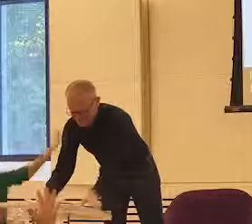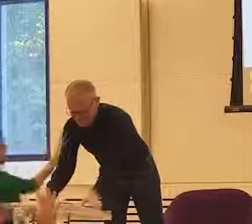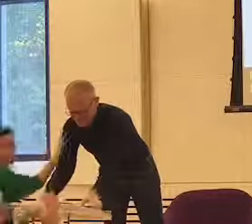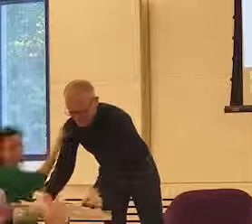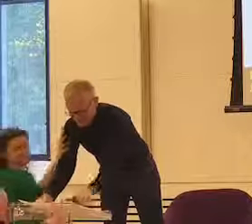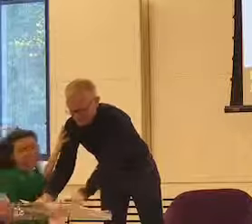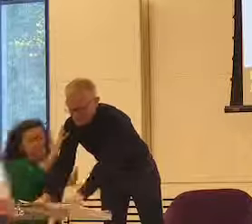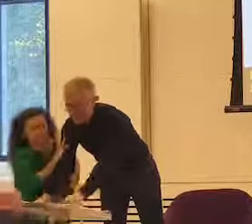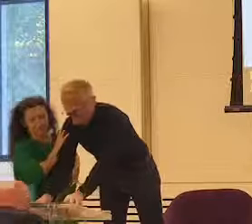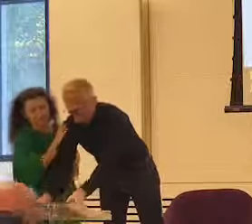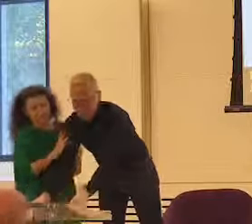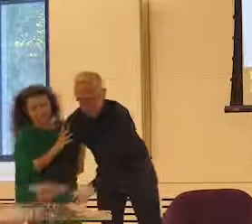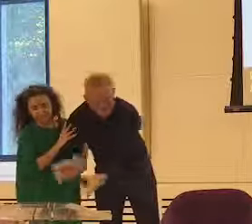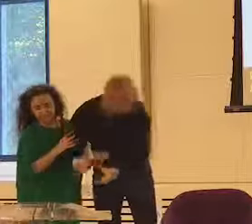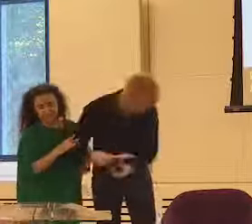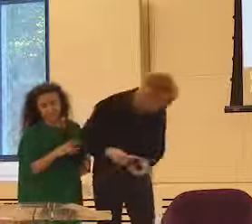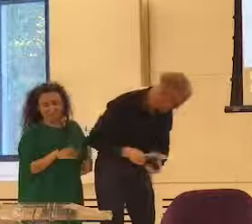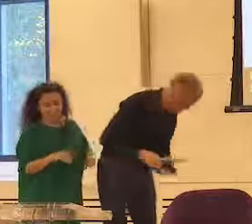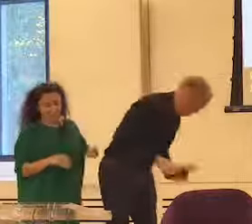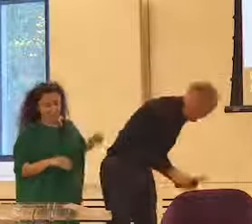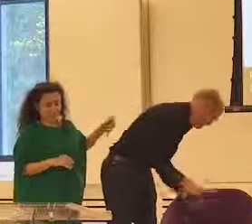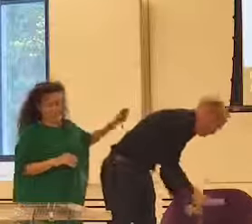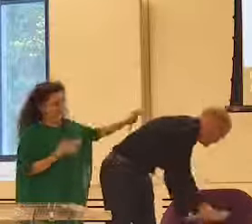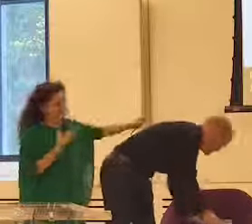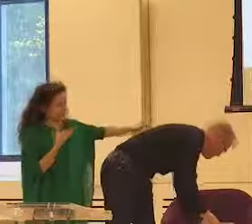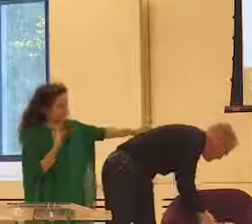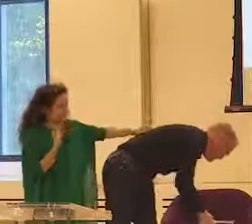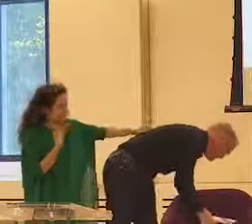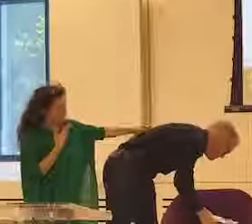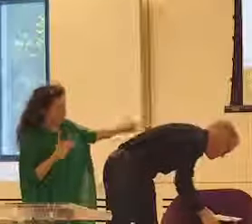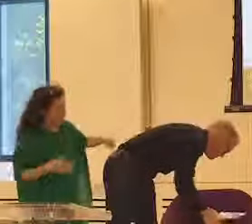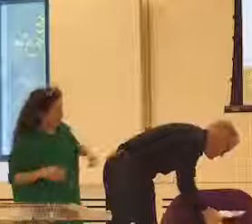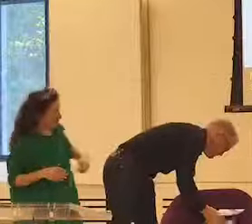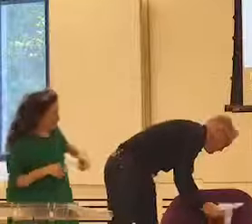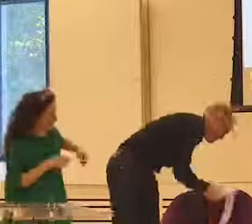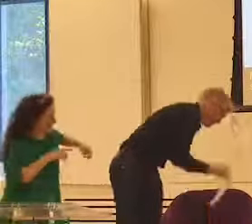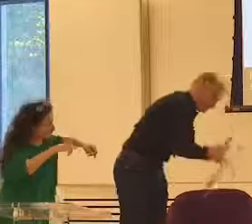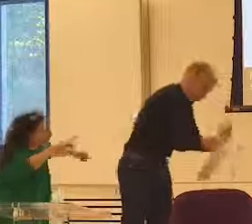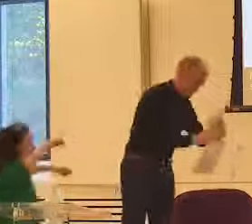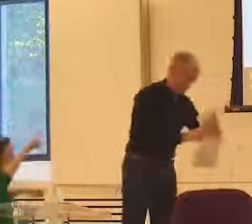from a service user experience.